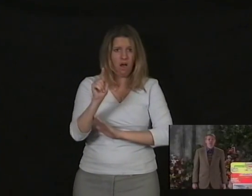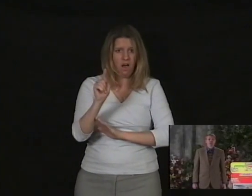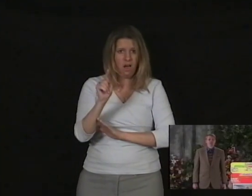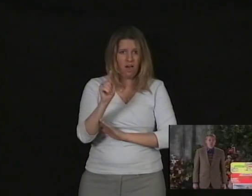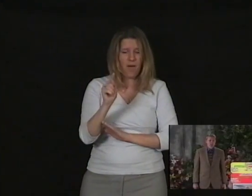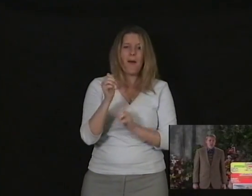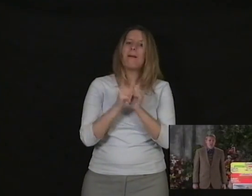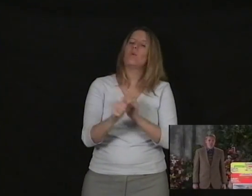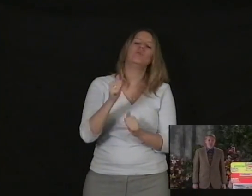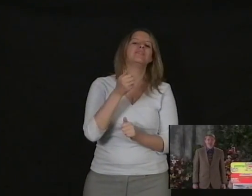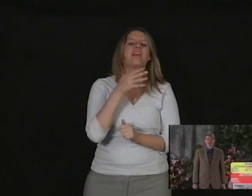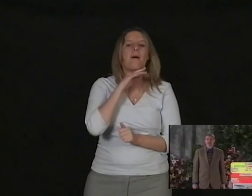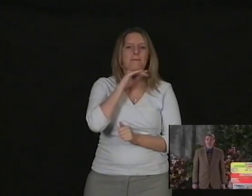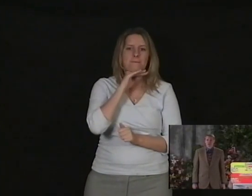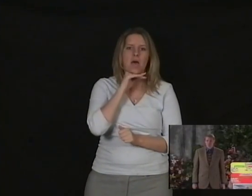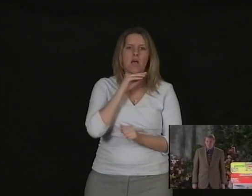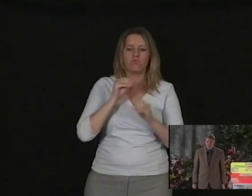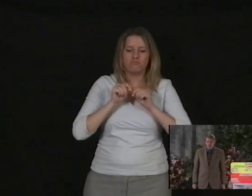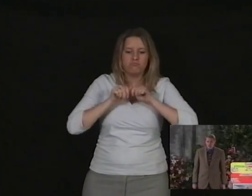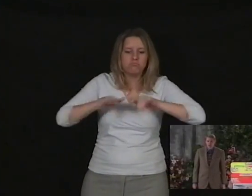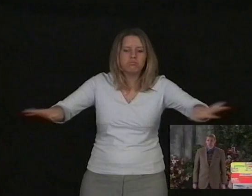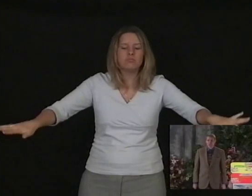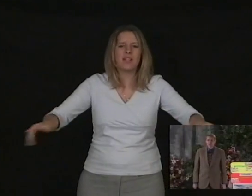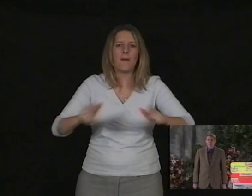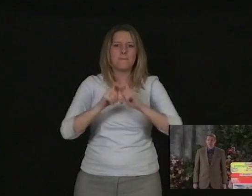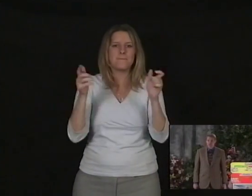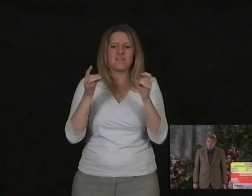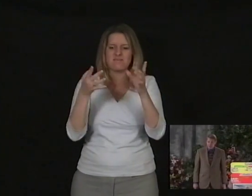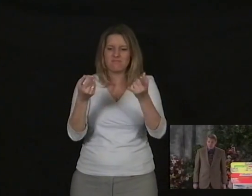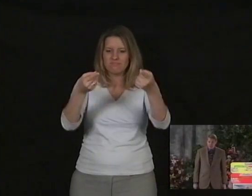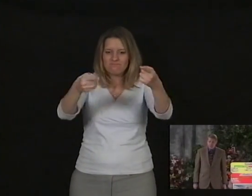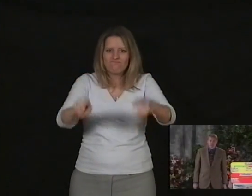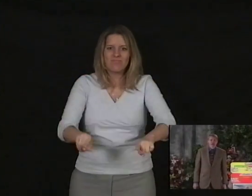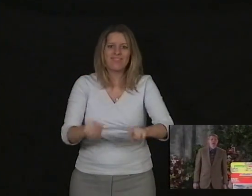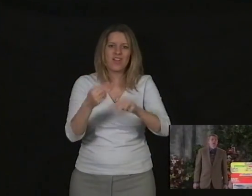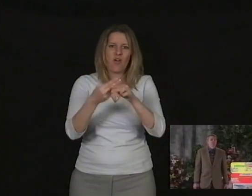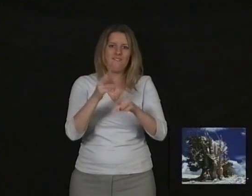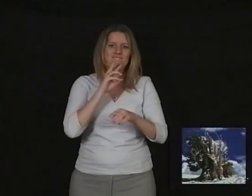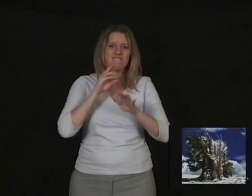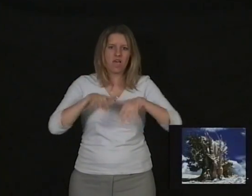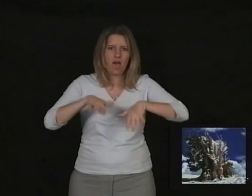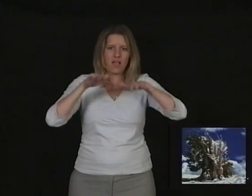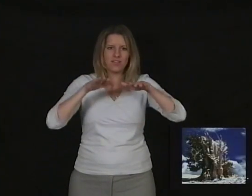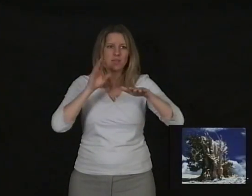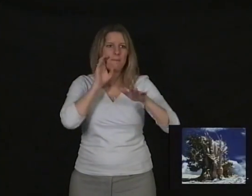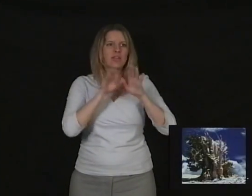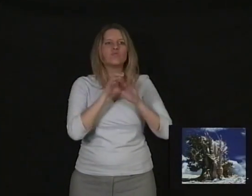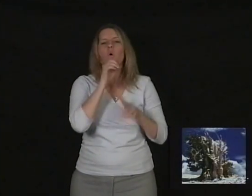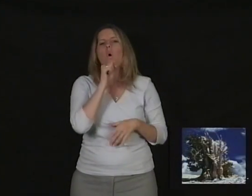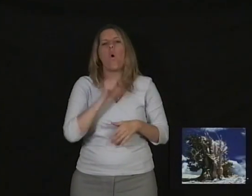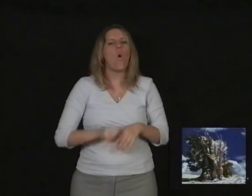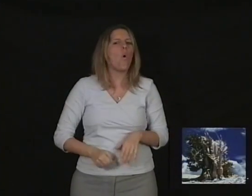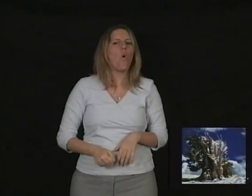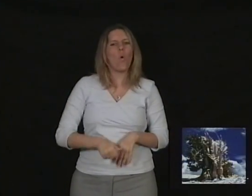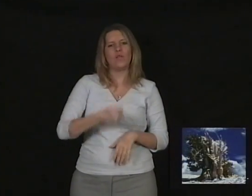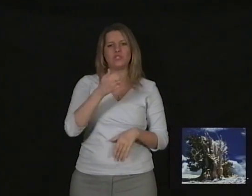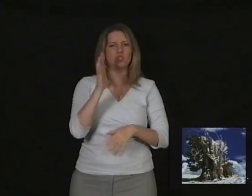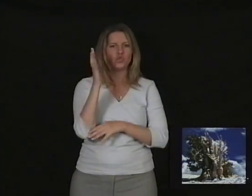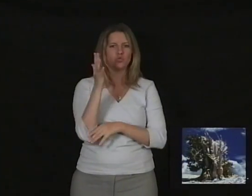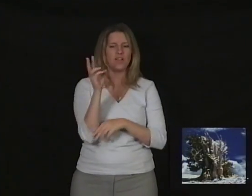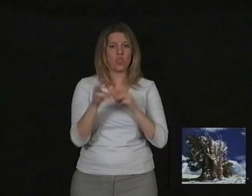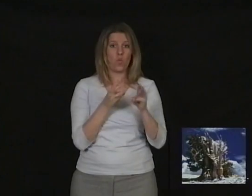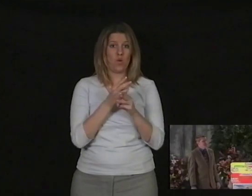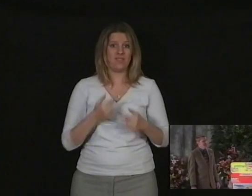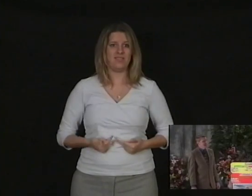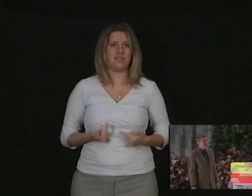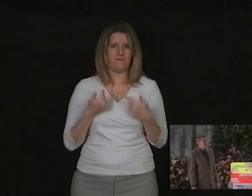Folks, most of that mud was washed out in a big catastrophe called the flood. Here's a picture of the oldest tree in the world. The oldest living